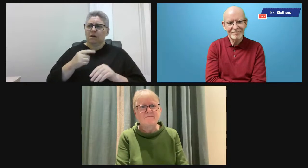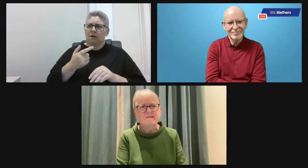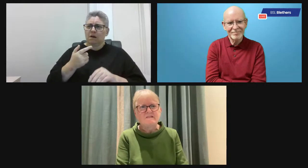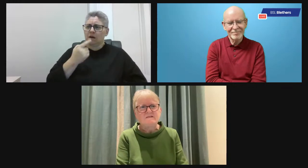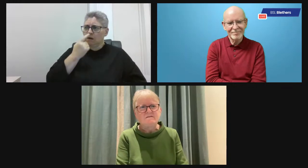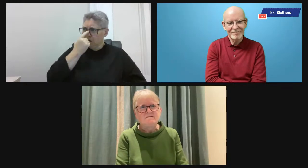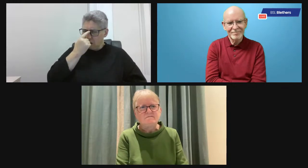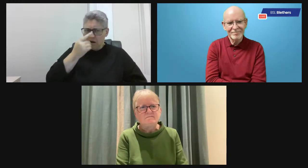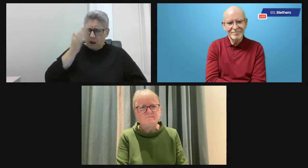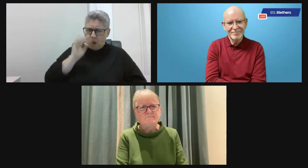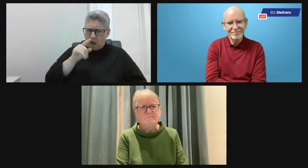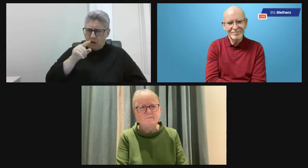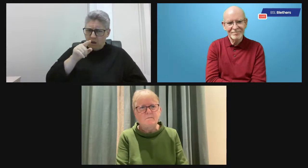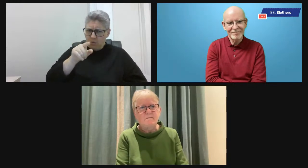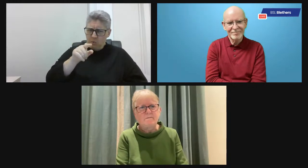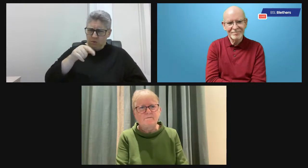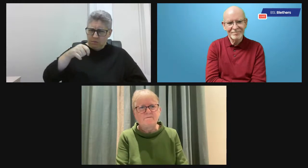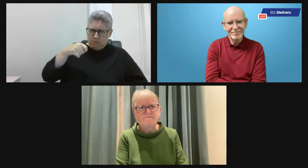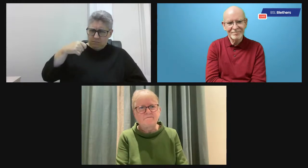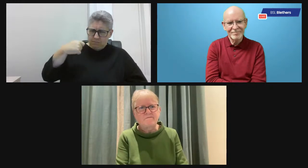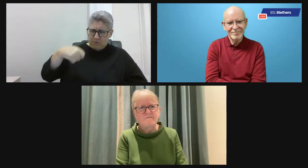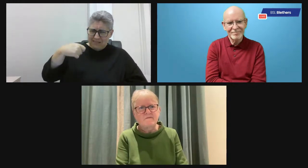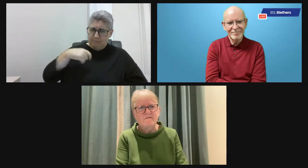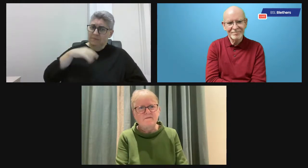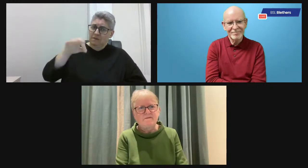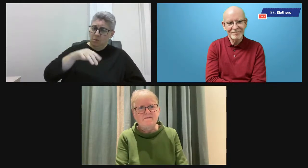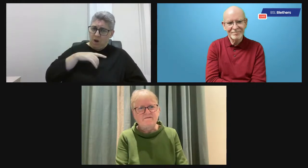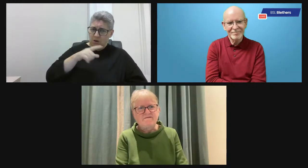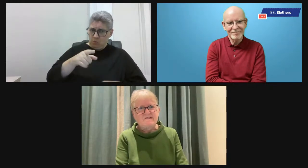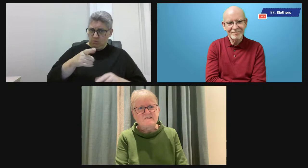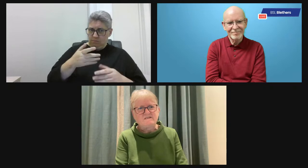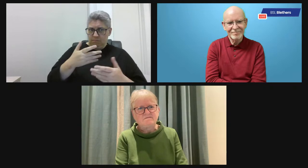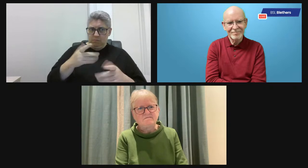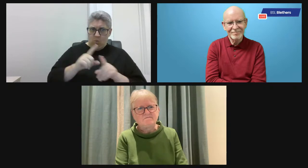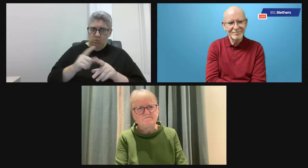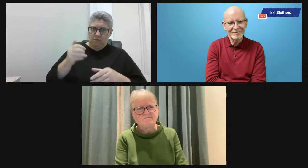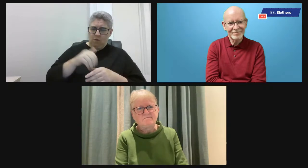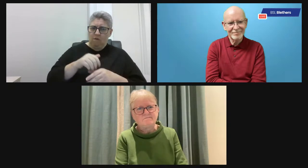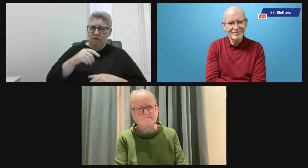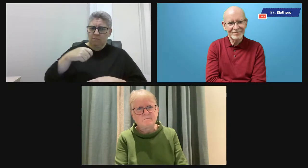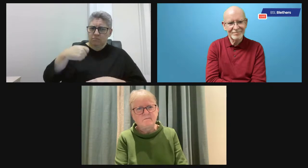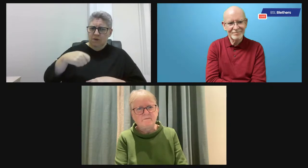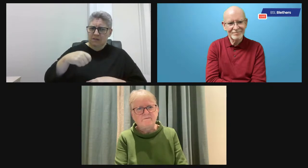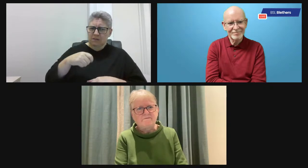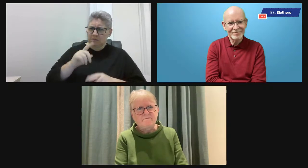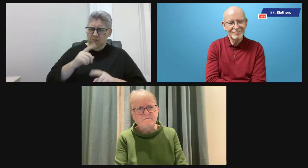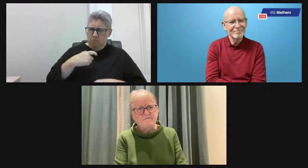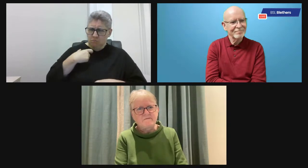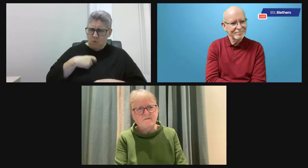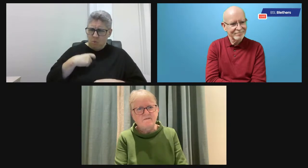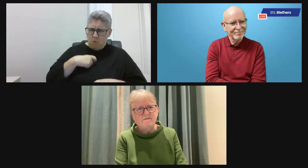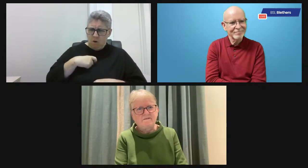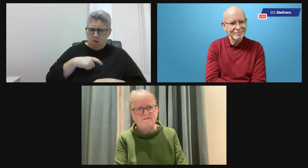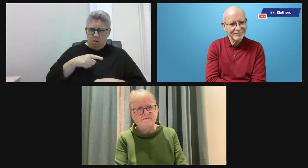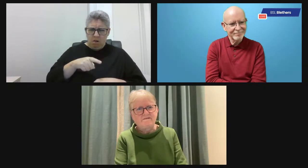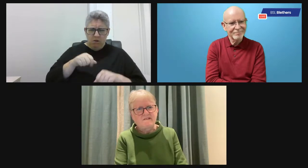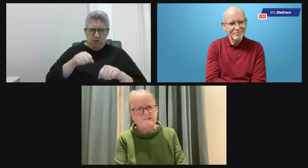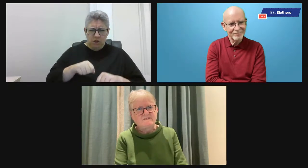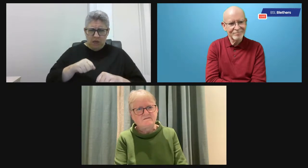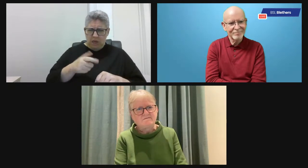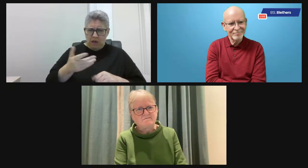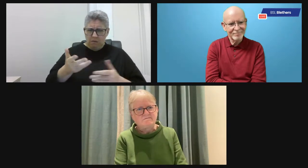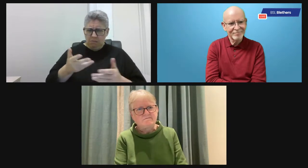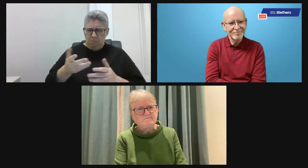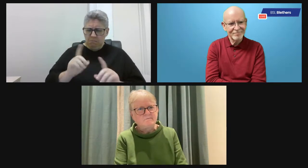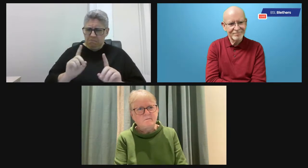whole. And I suppose this maybe is really for you, Clark. You're the president of that association. Could you tell